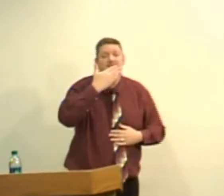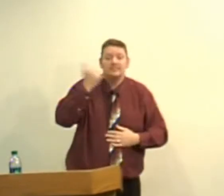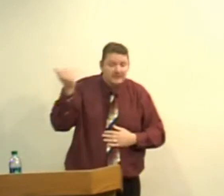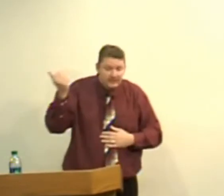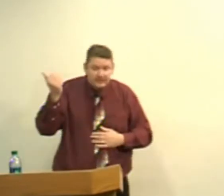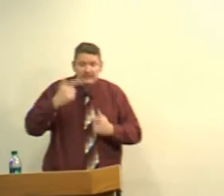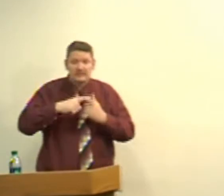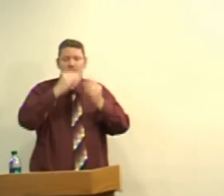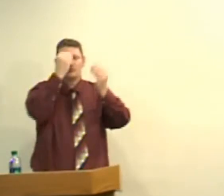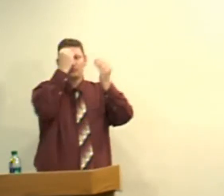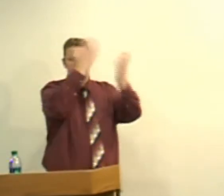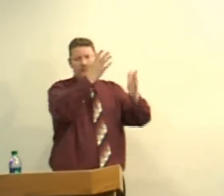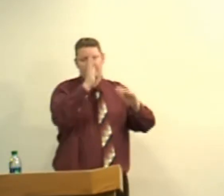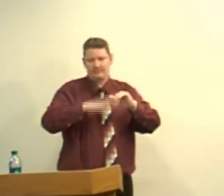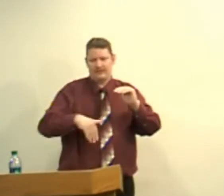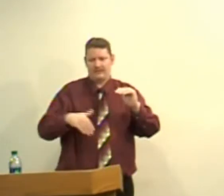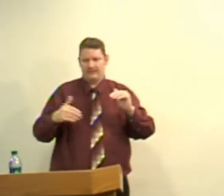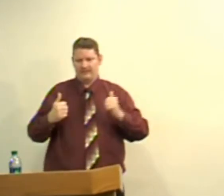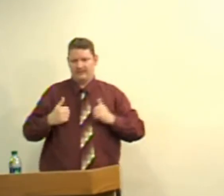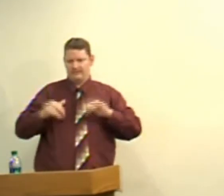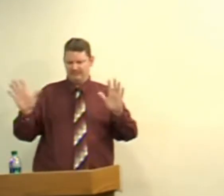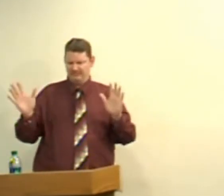Samuel said, As the Lord,